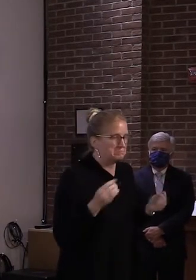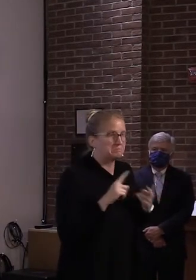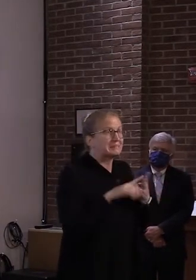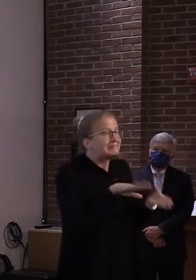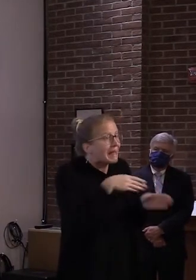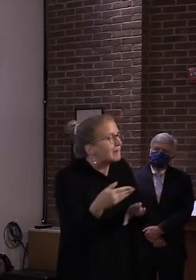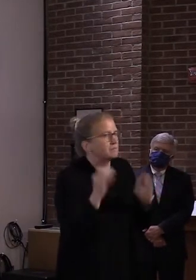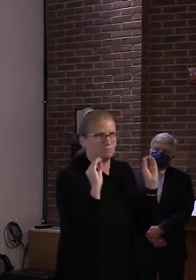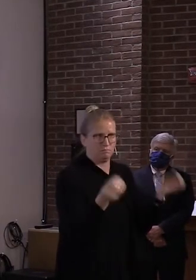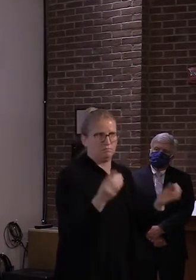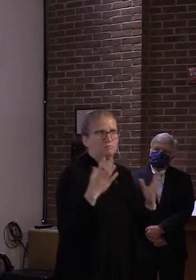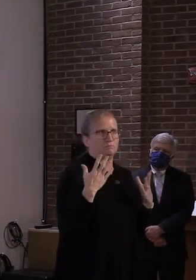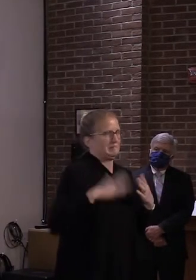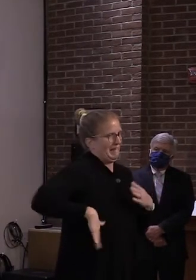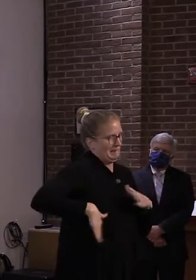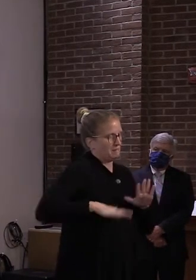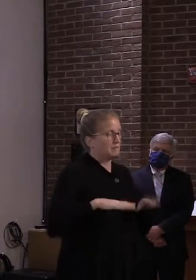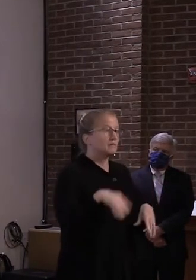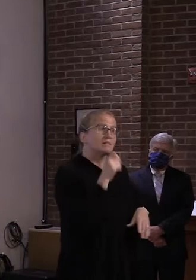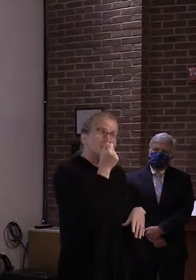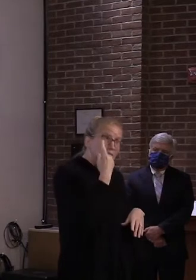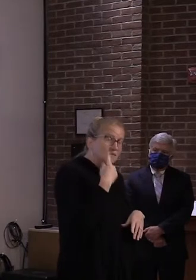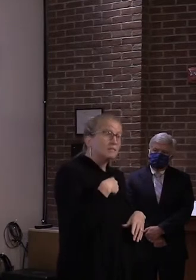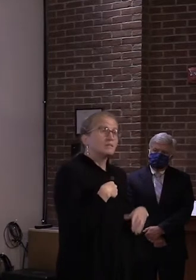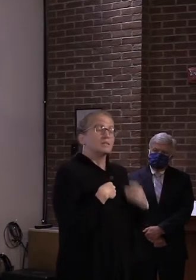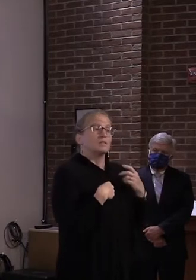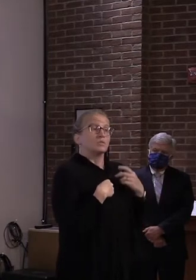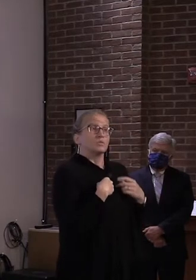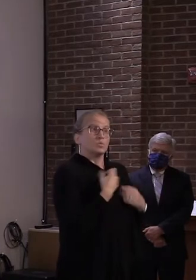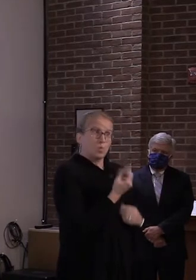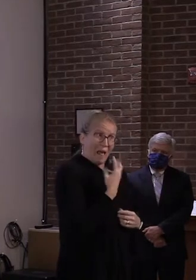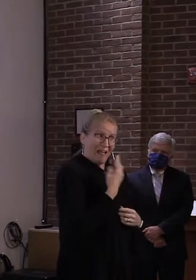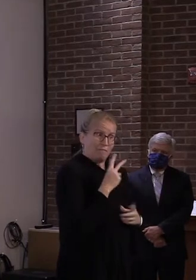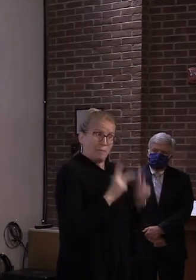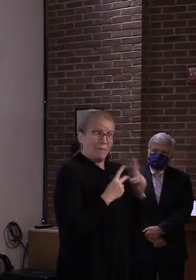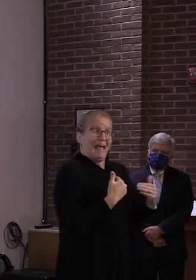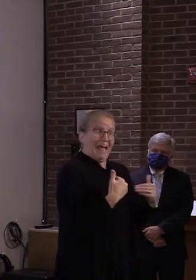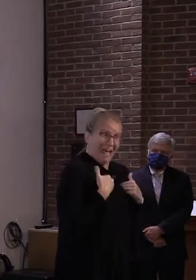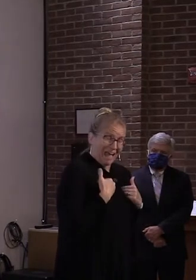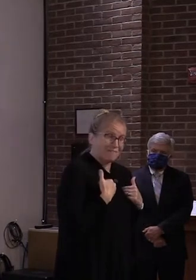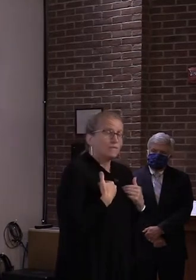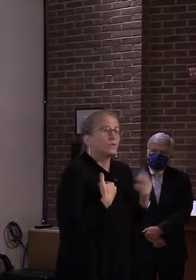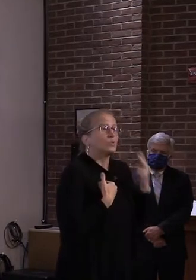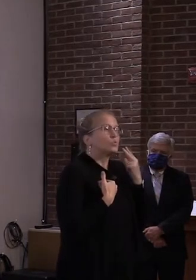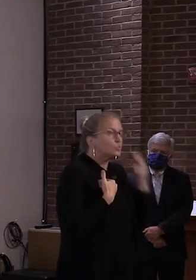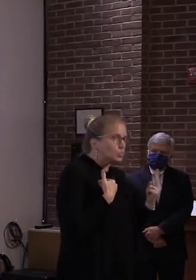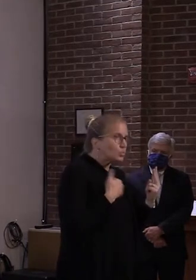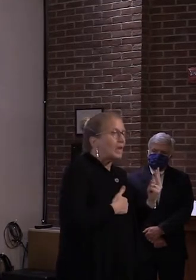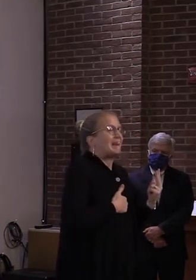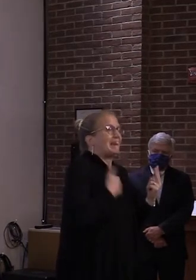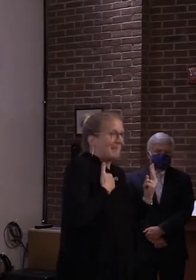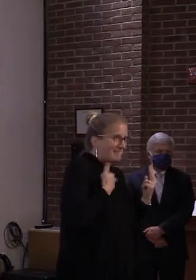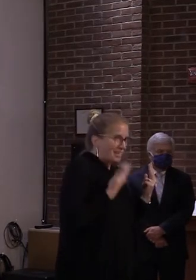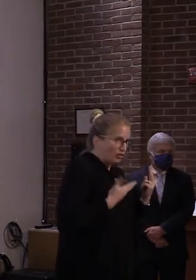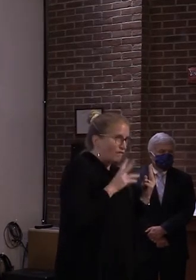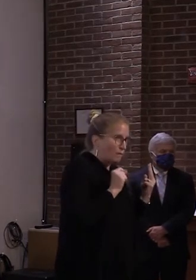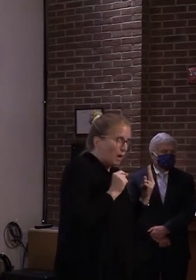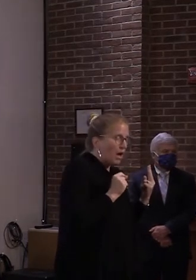12 cases, only two are Vermont residents. The other 10 are residents of New York